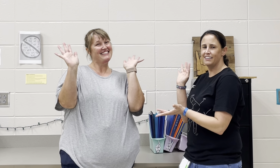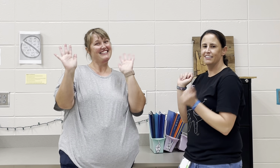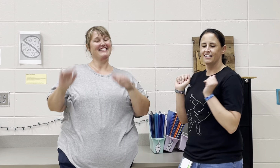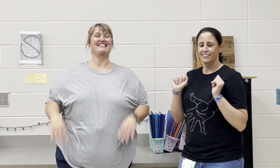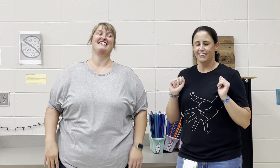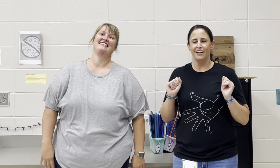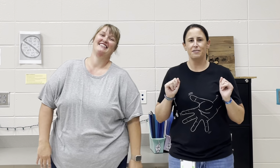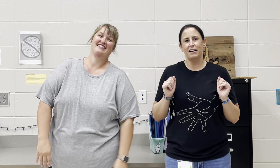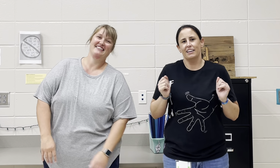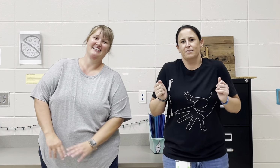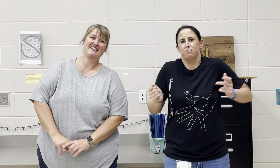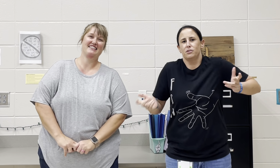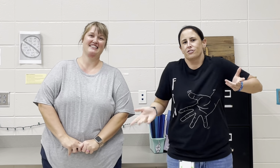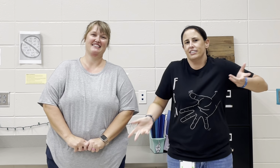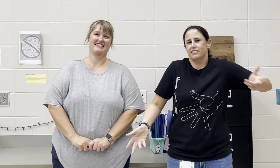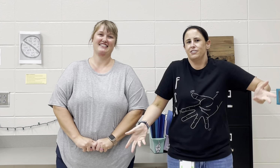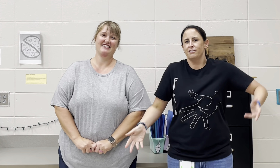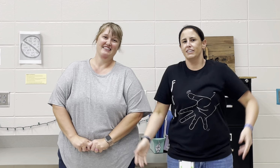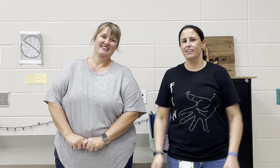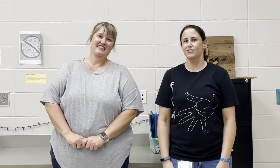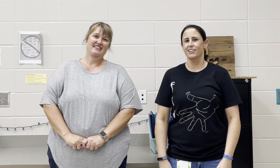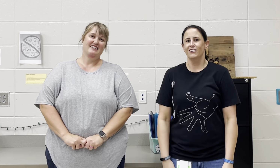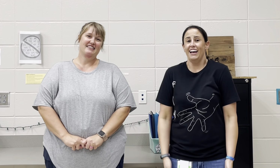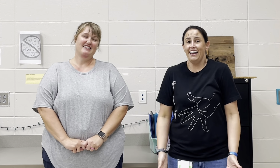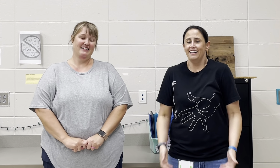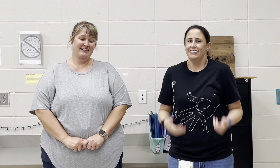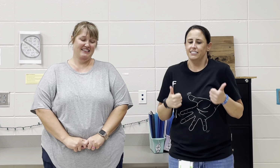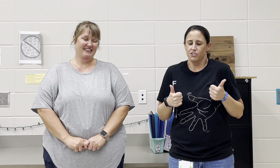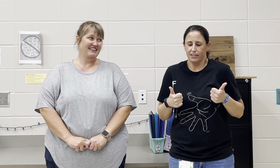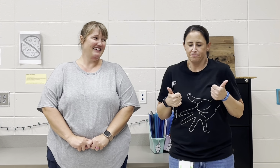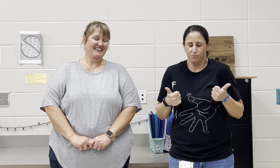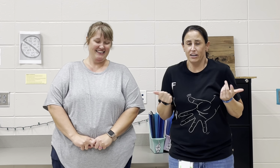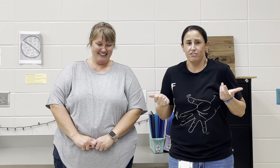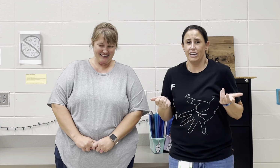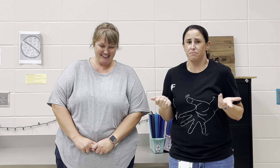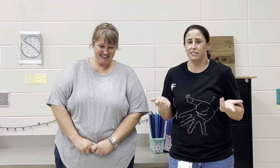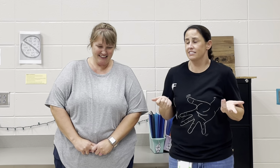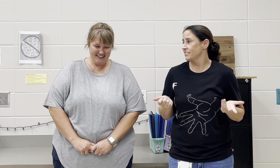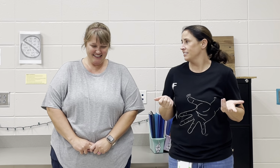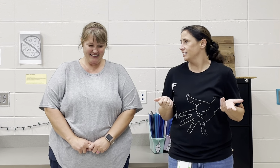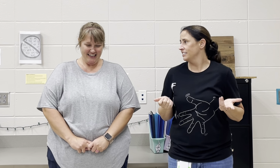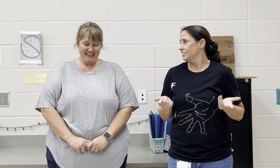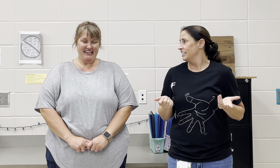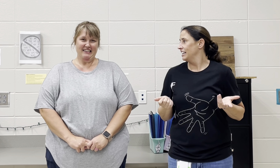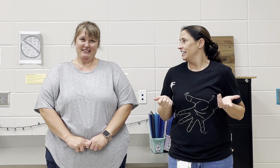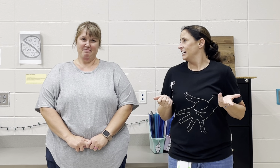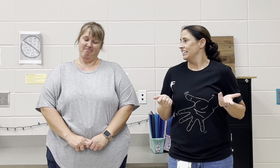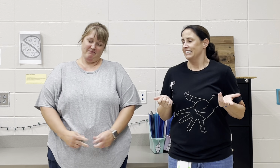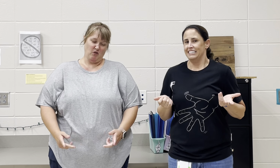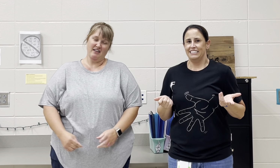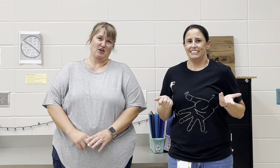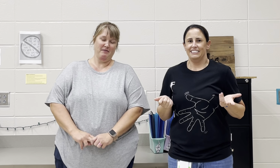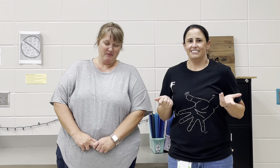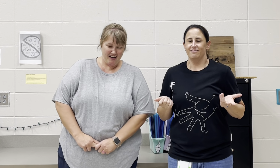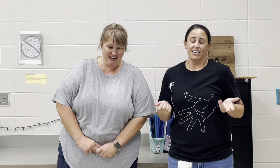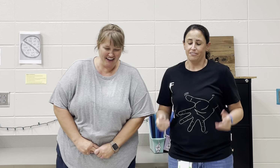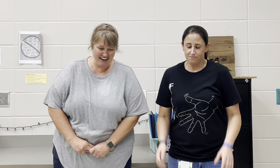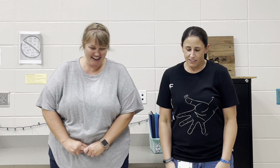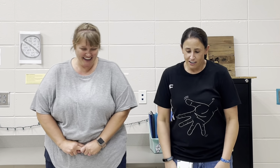Bestie. I kind of pulled her in to do the video, so enjoy. Whatever happens, we're not sorry. No.